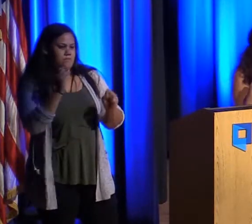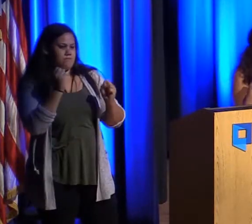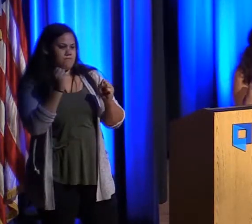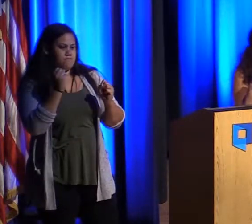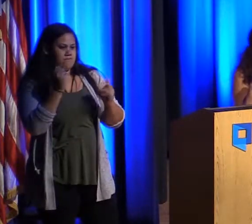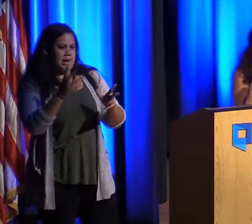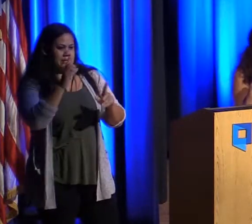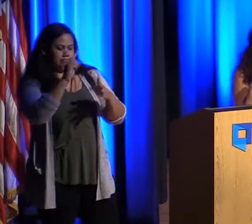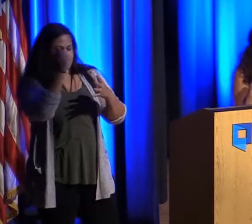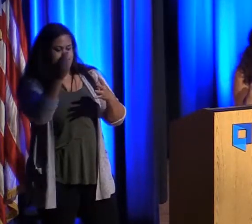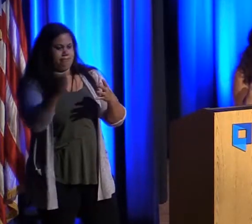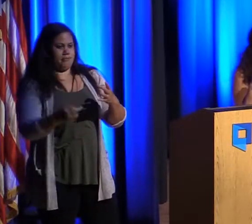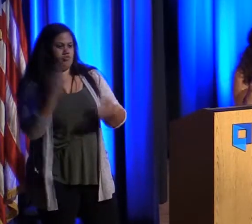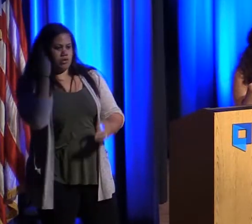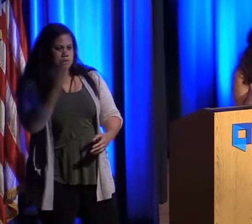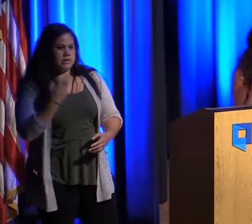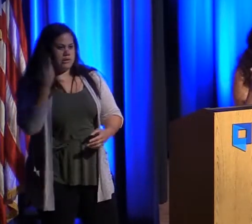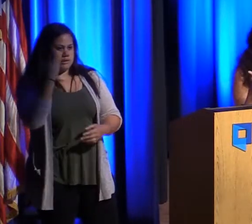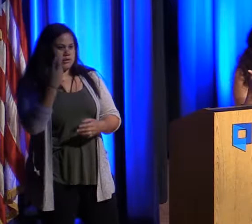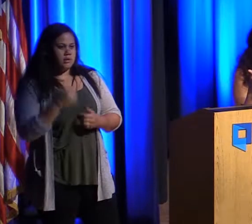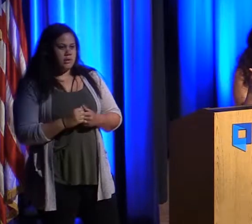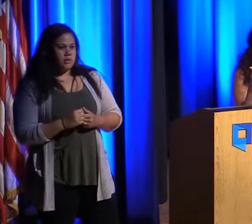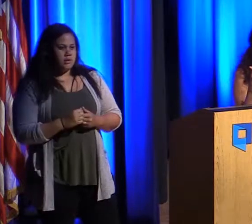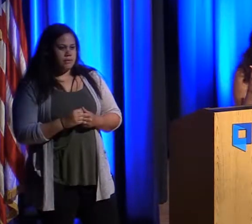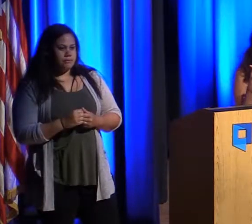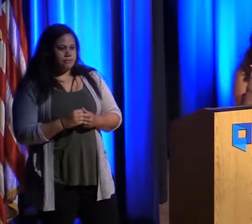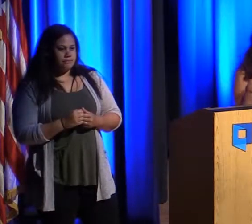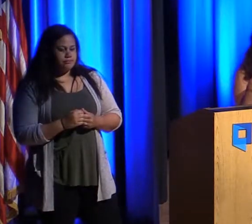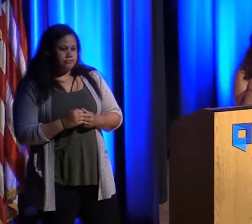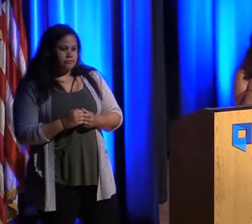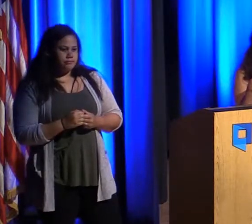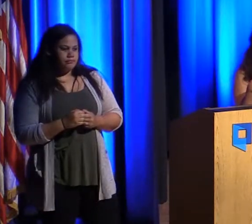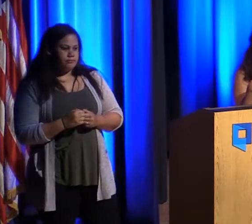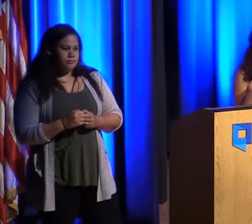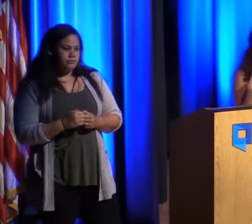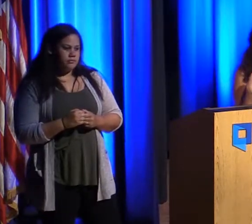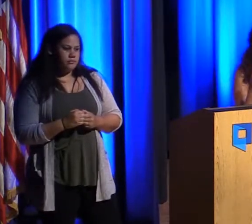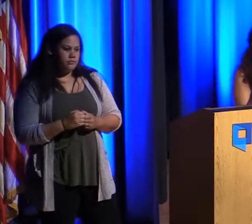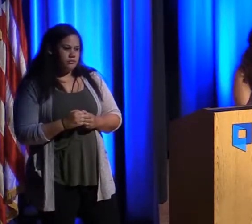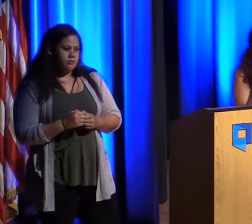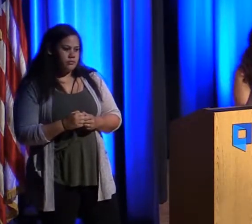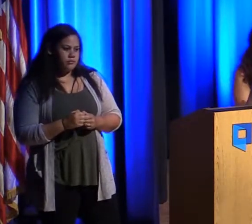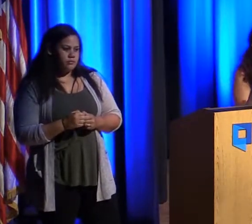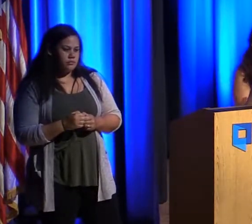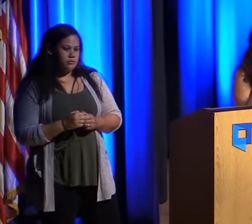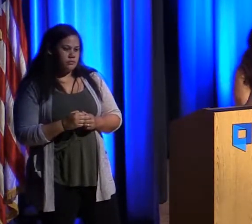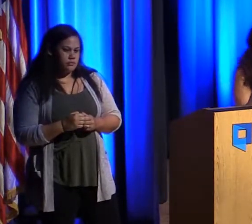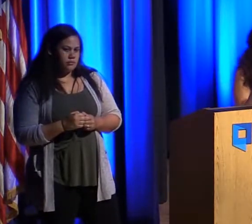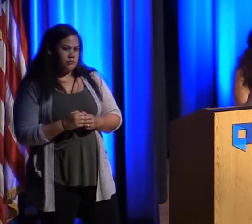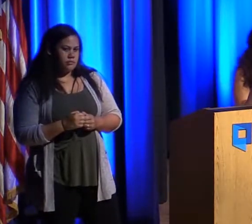reasons, but it doesn't engender trust, because if the person that